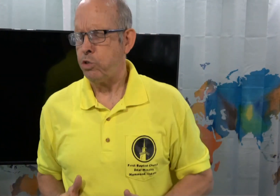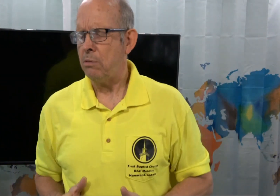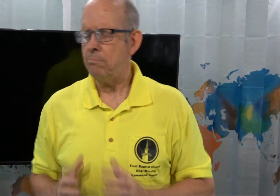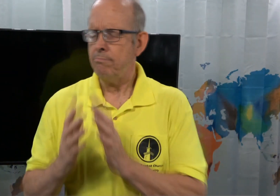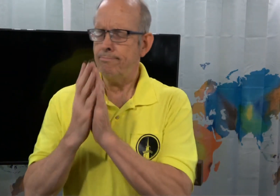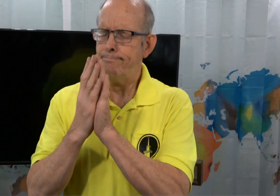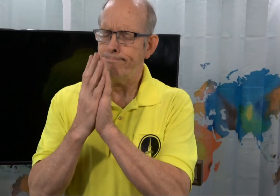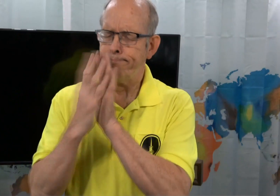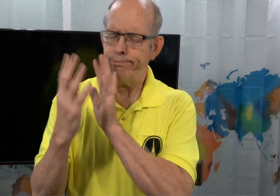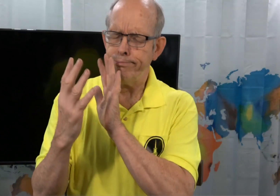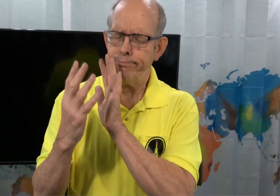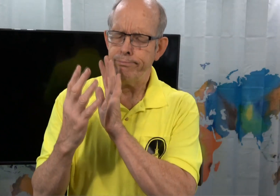Christian.